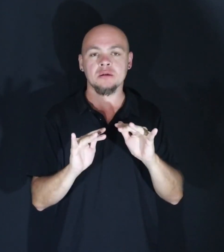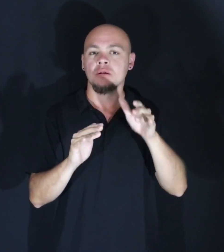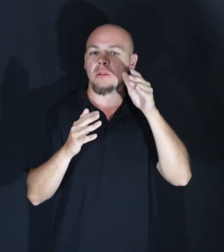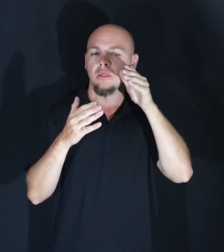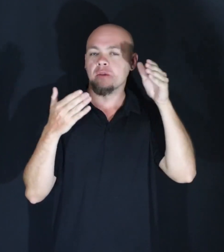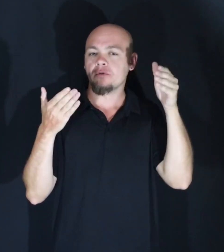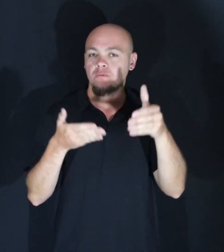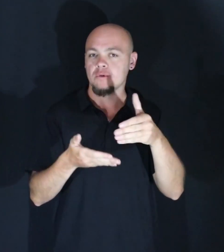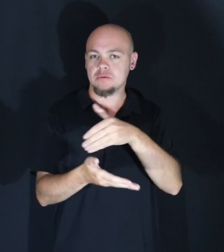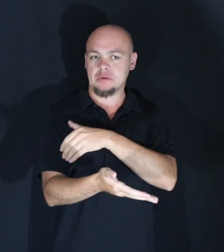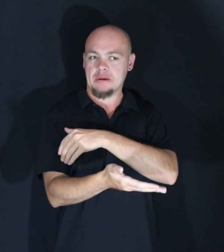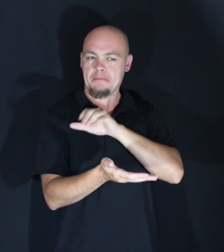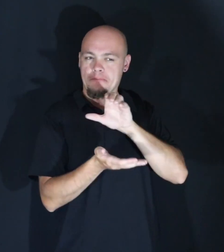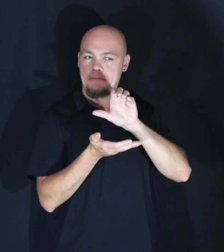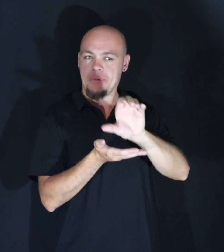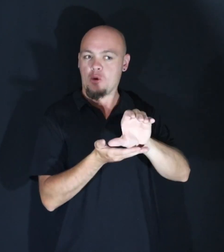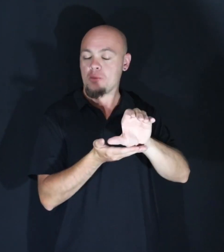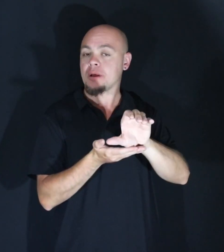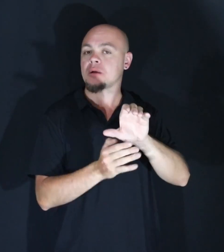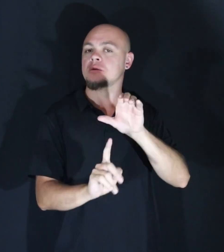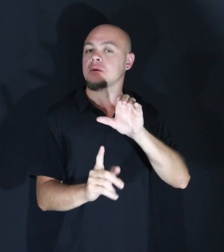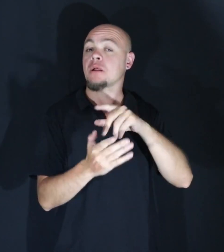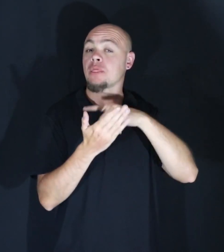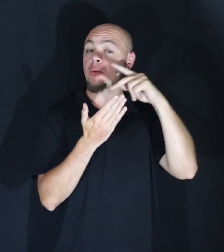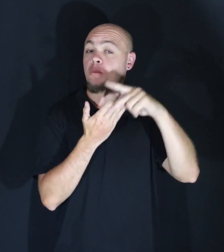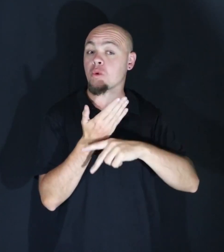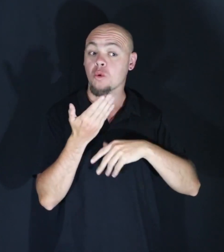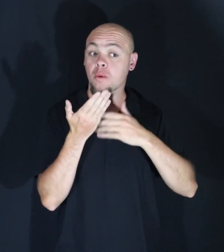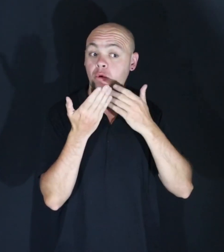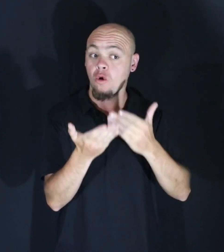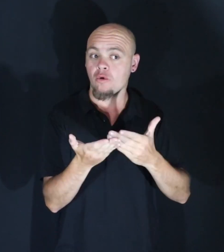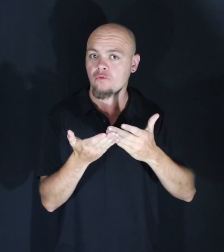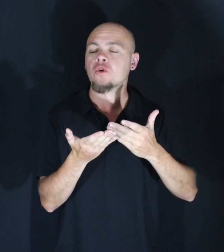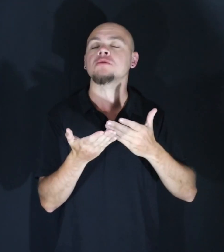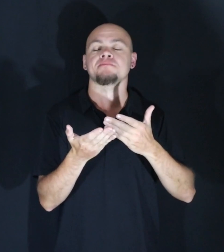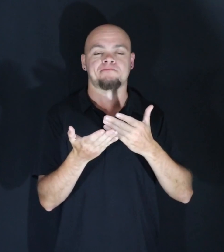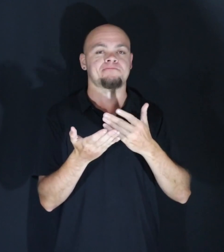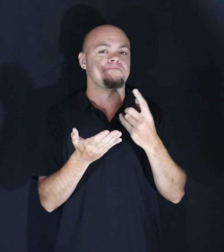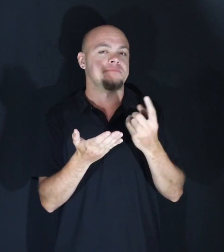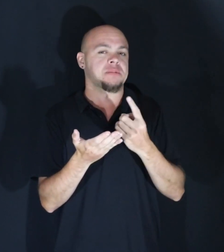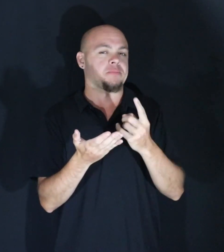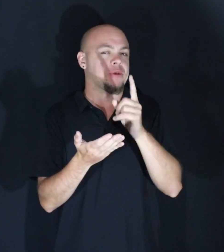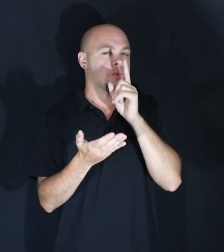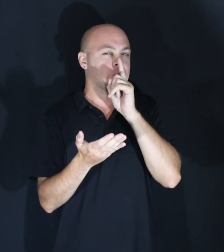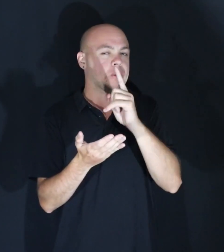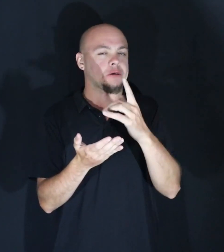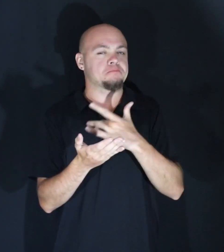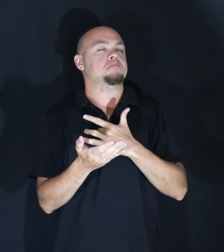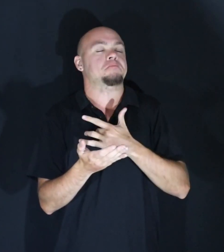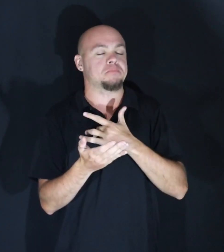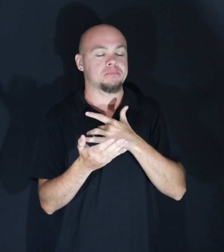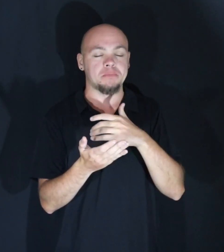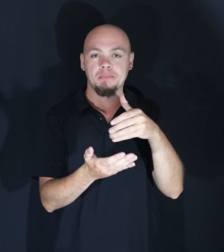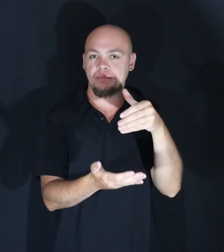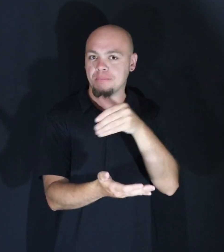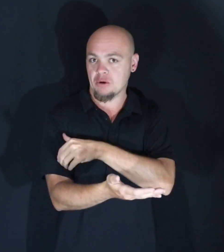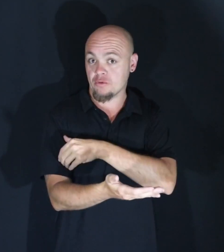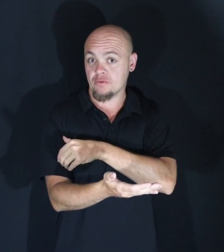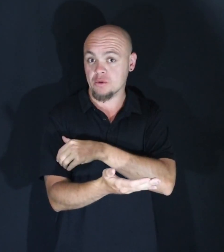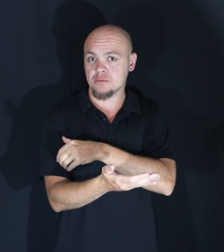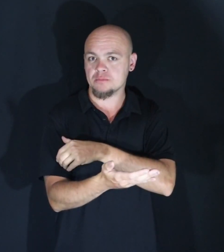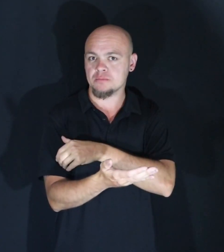was around empowerment, what the program really offered was something far more powerful, a